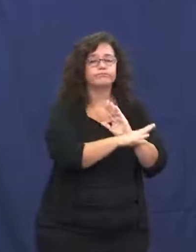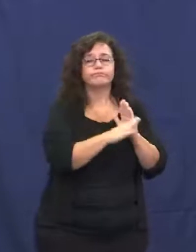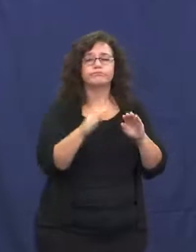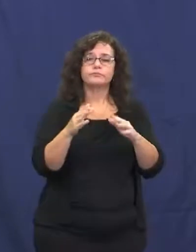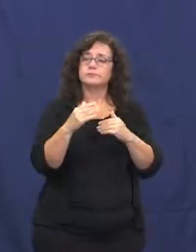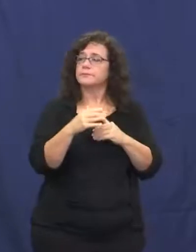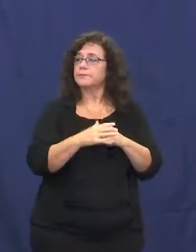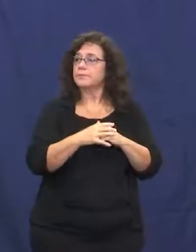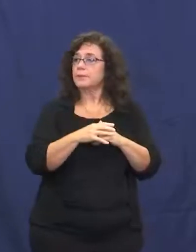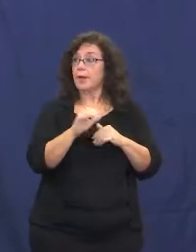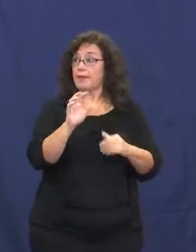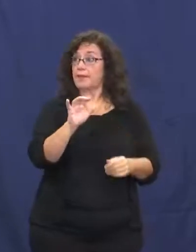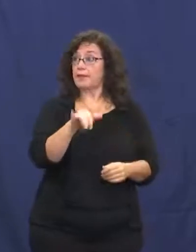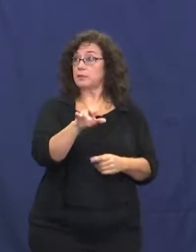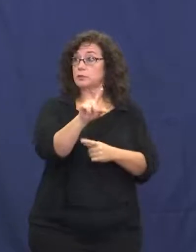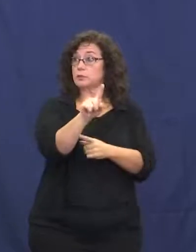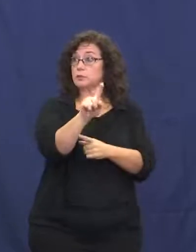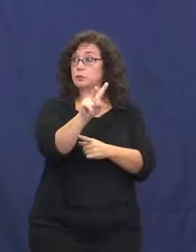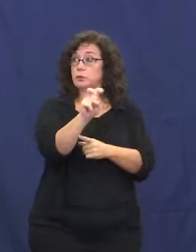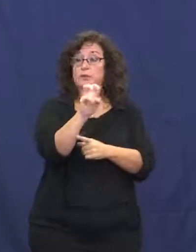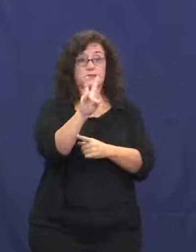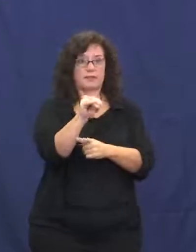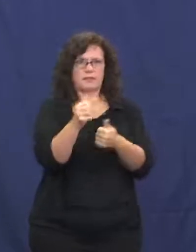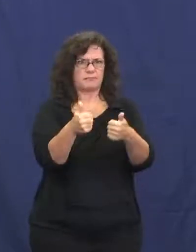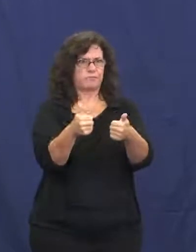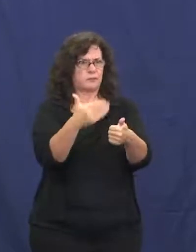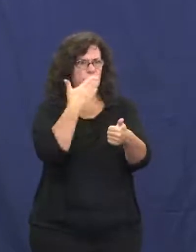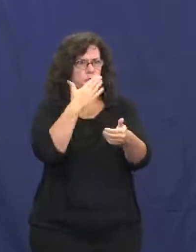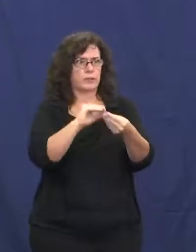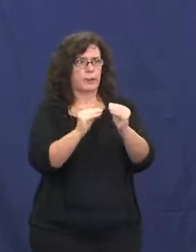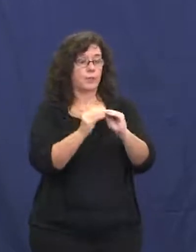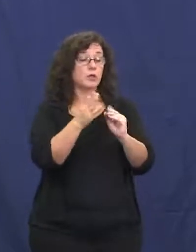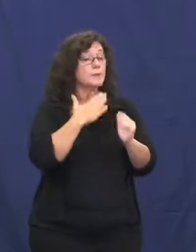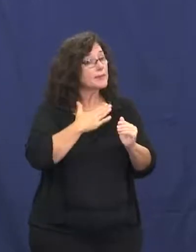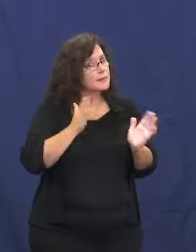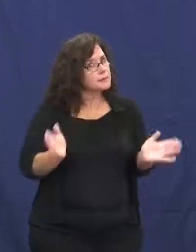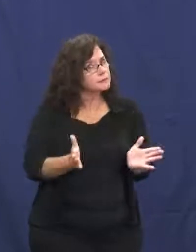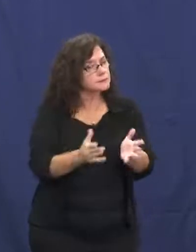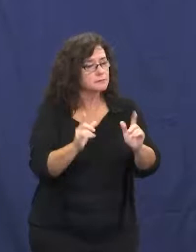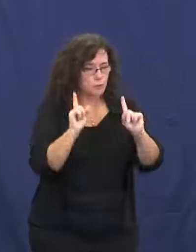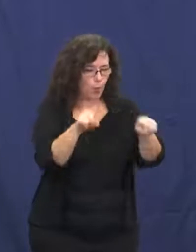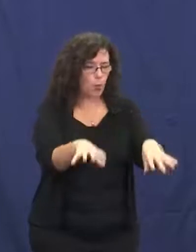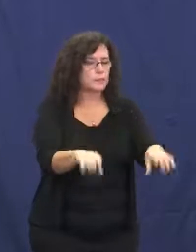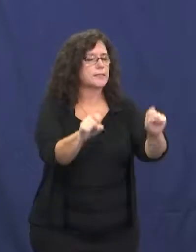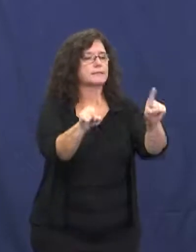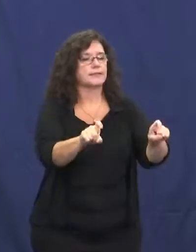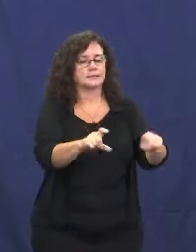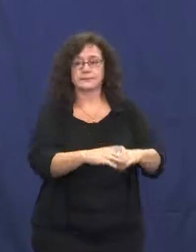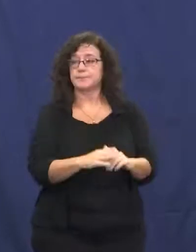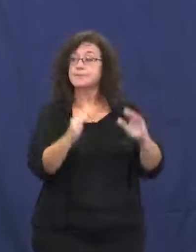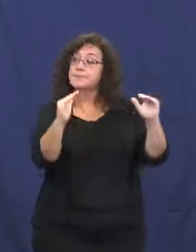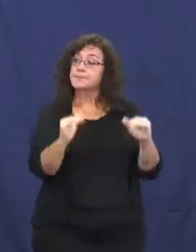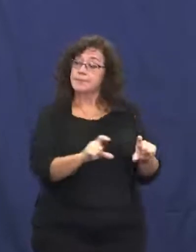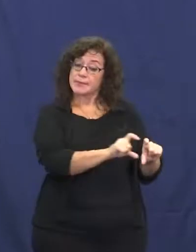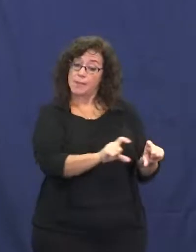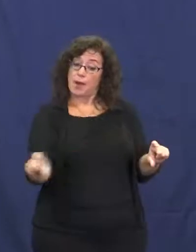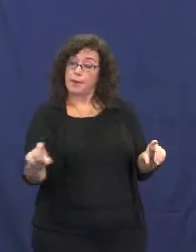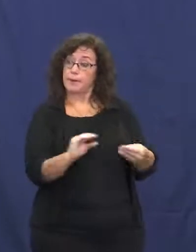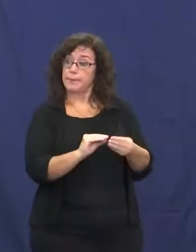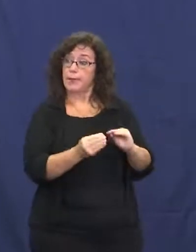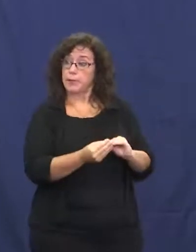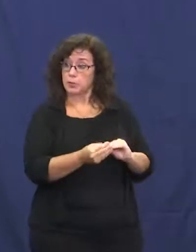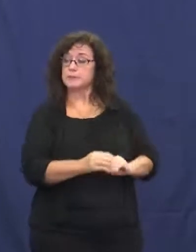at is an excellent number. So continue to get tested. The others on the bottom there, you see that the state actually